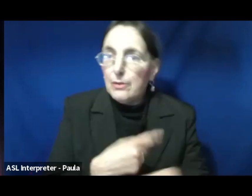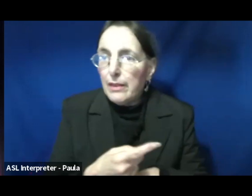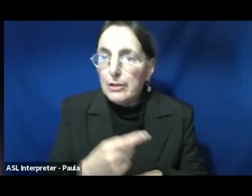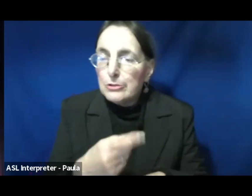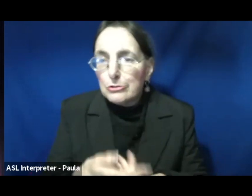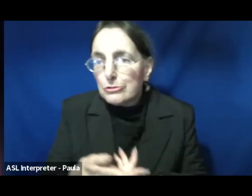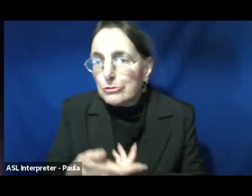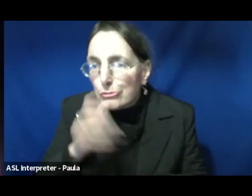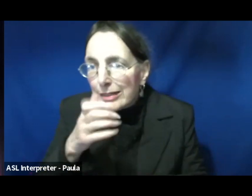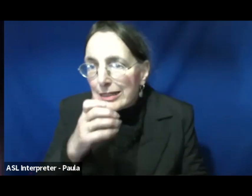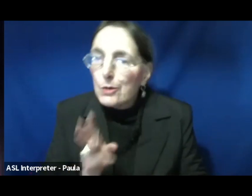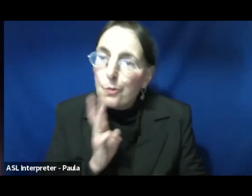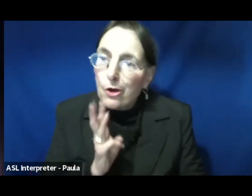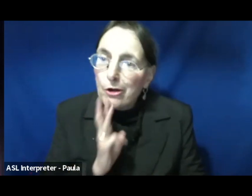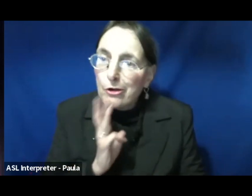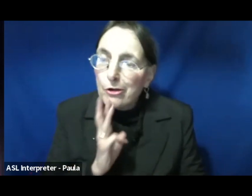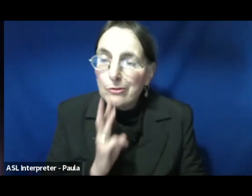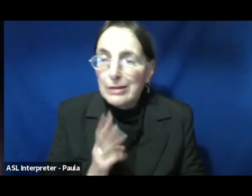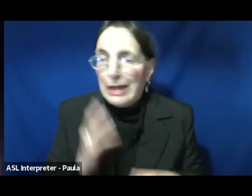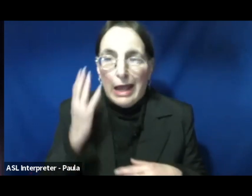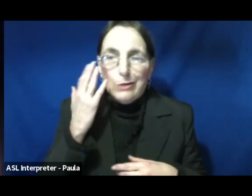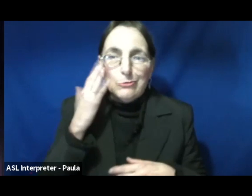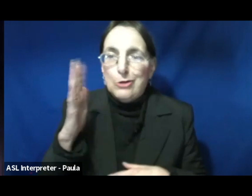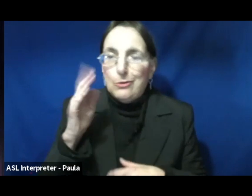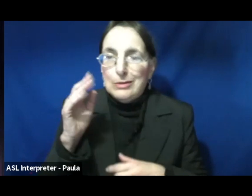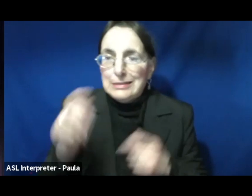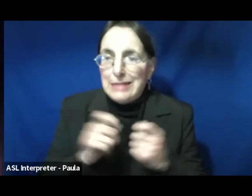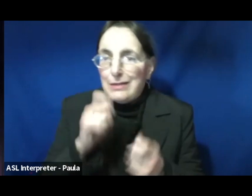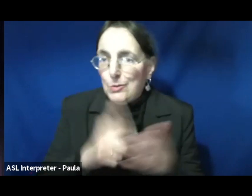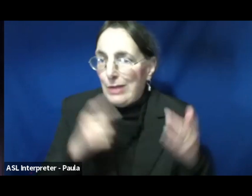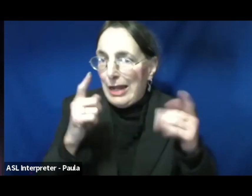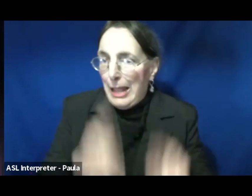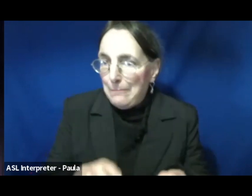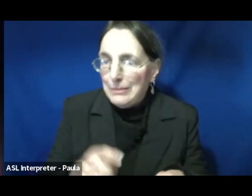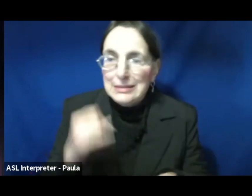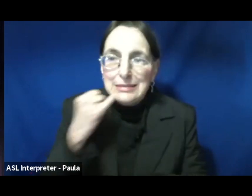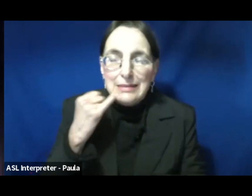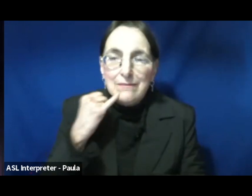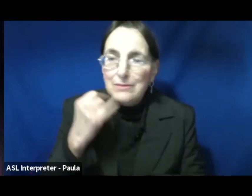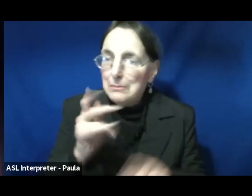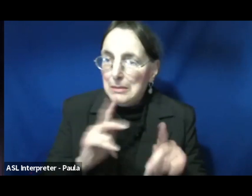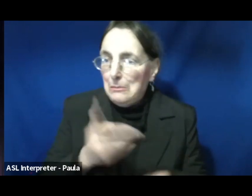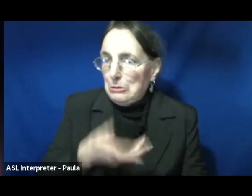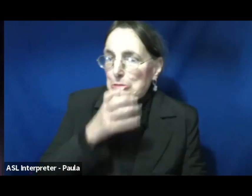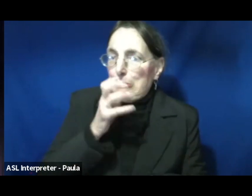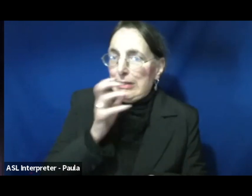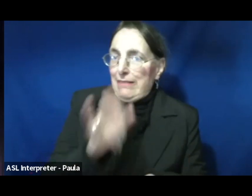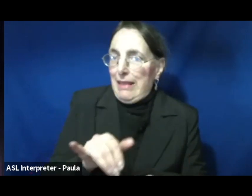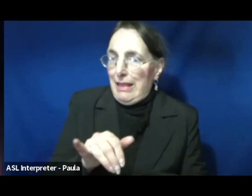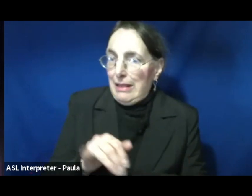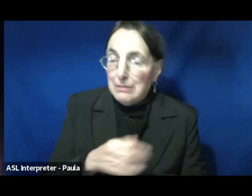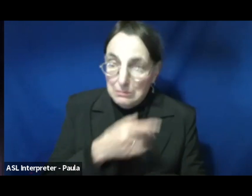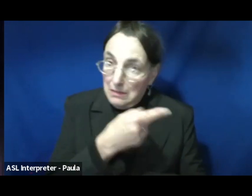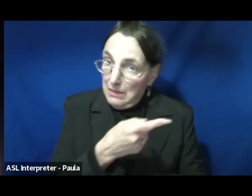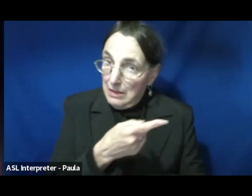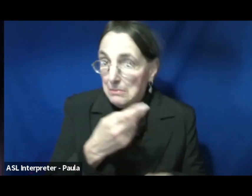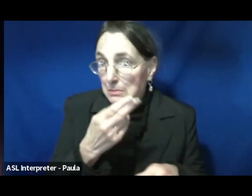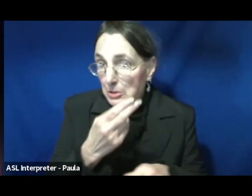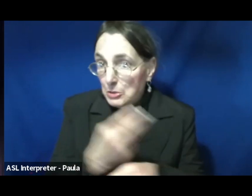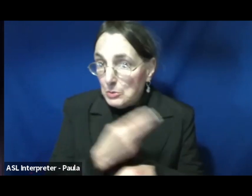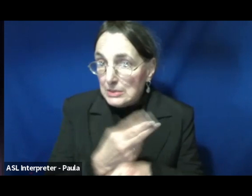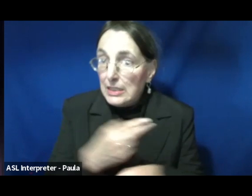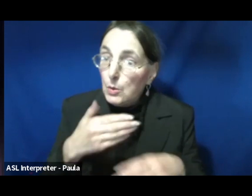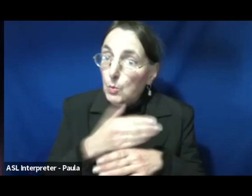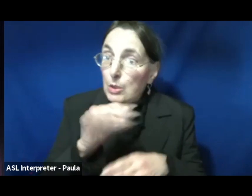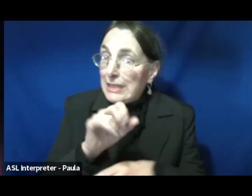that. Or they could be using their wood ash to fix this problem. All right? Are we